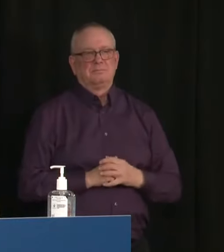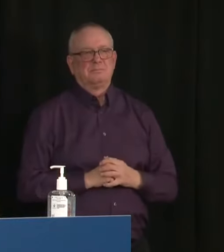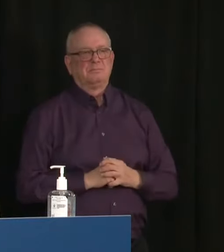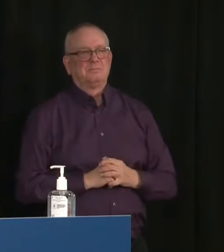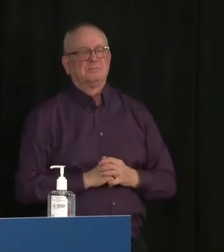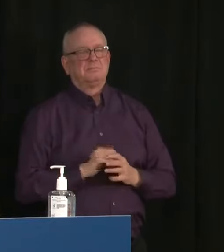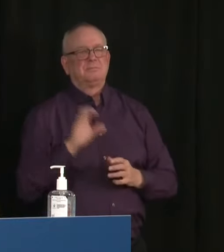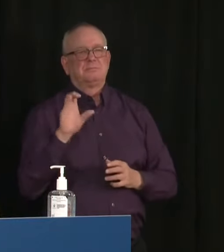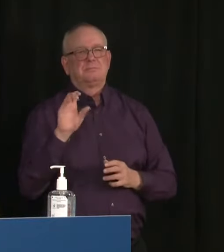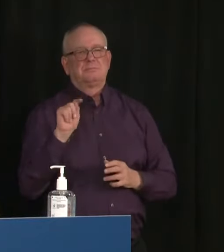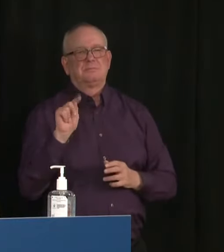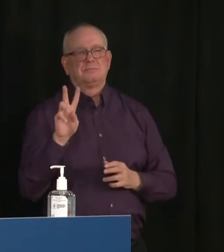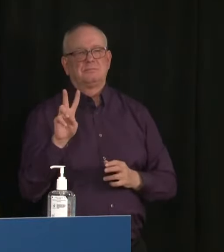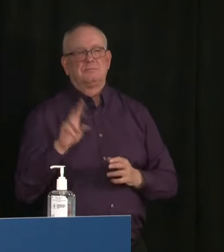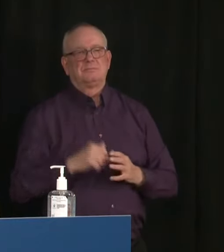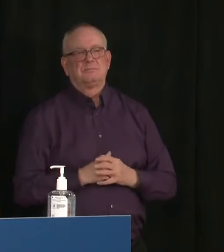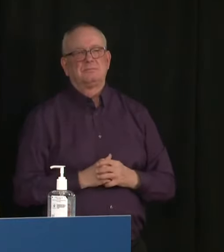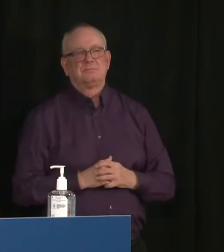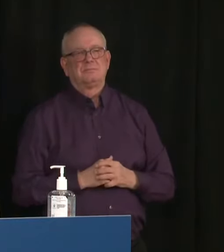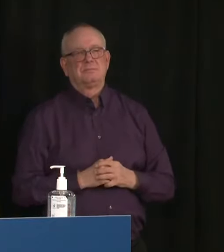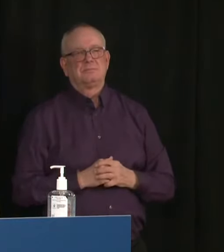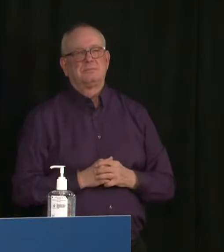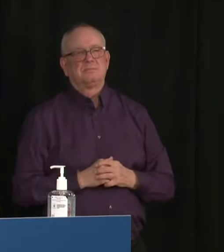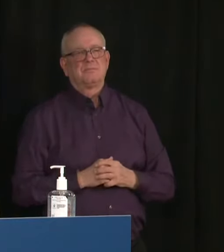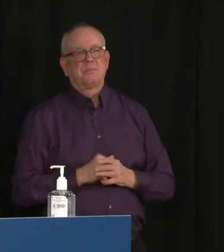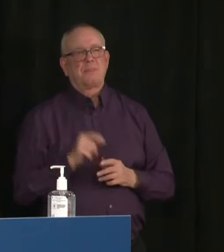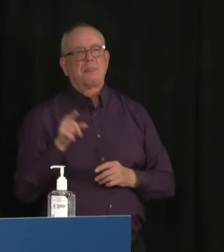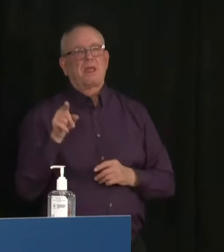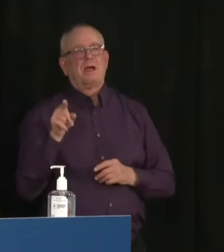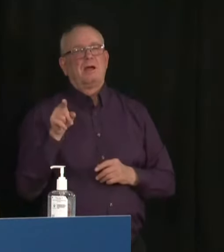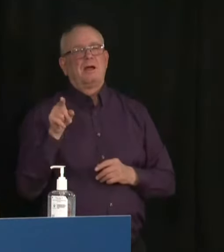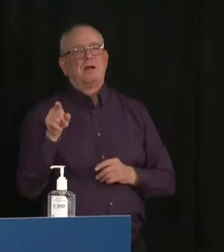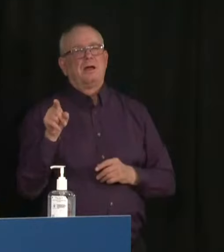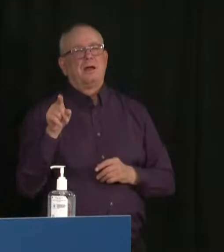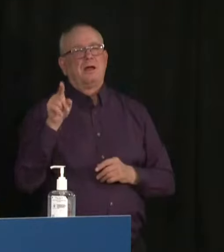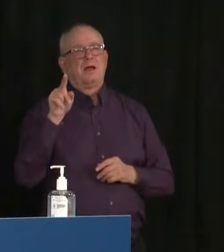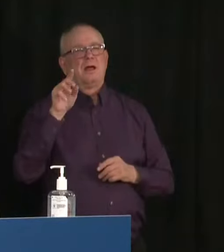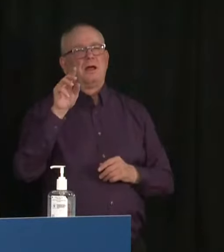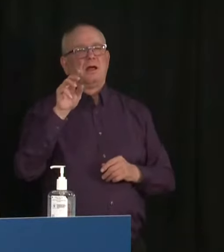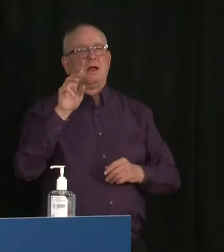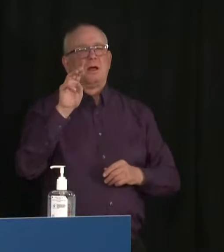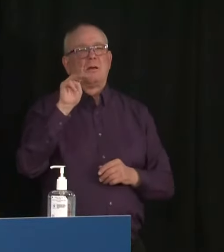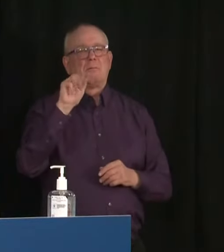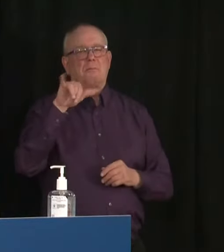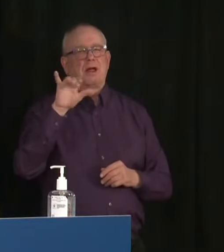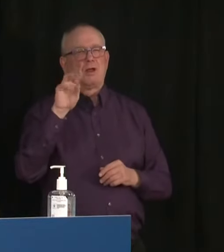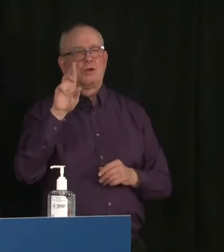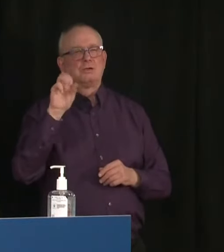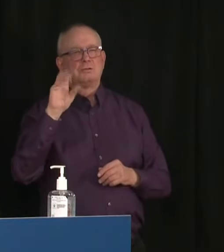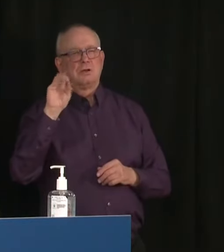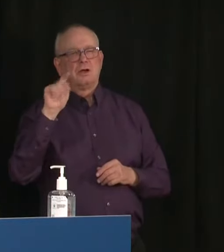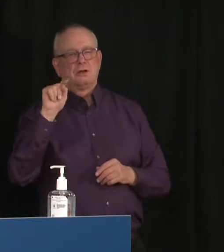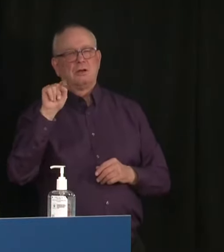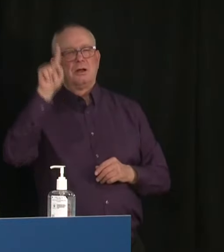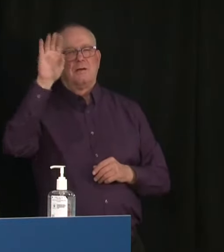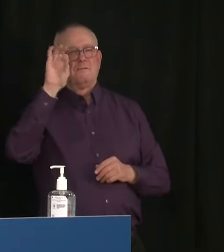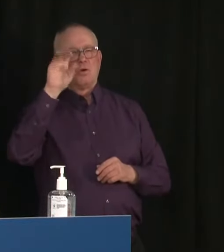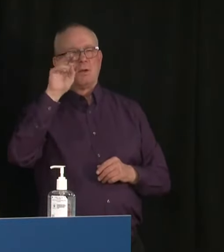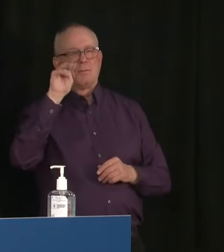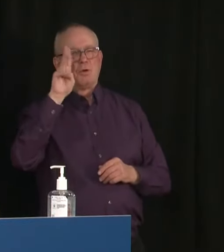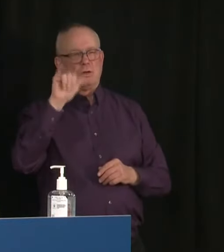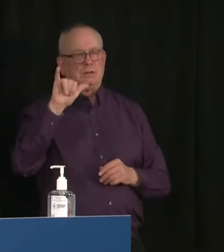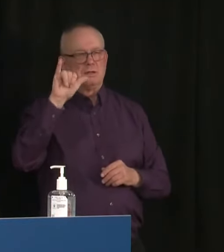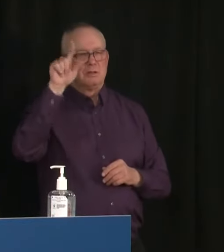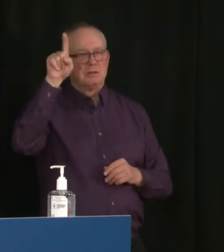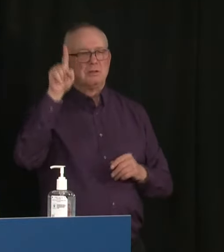people who are eligible for the vaccine. But that's not exactly what they're calling for. They're calling on the prioritization of that region for